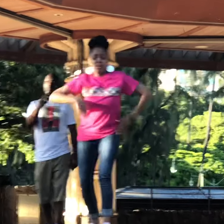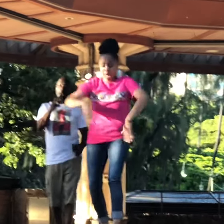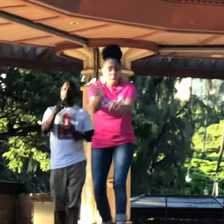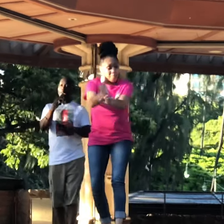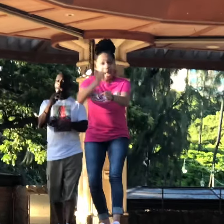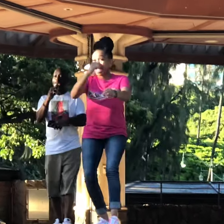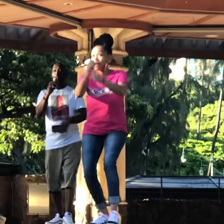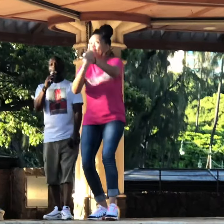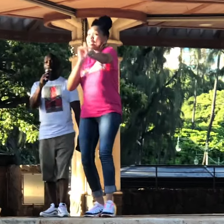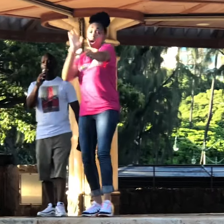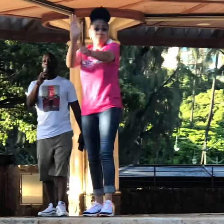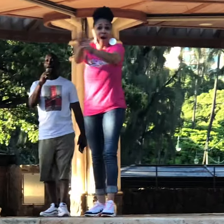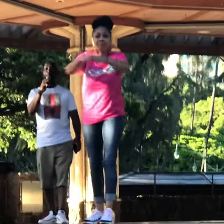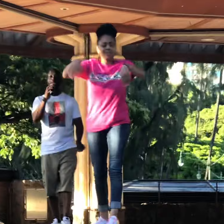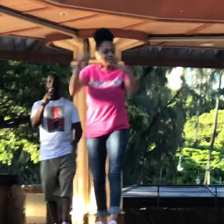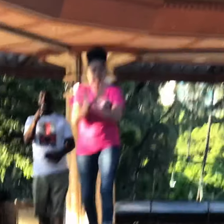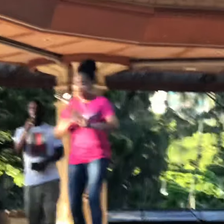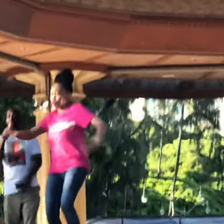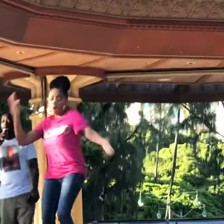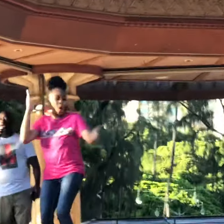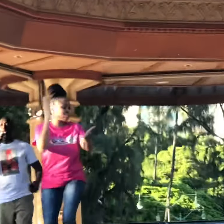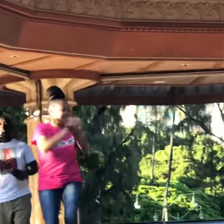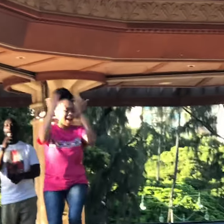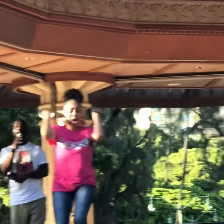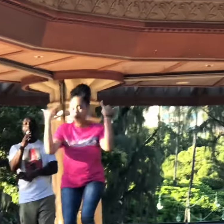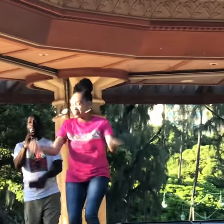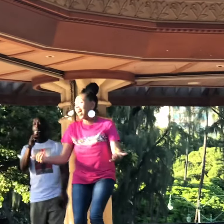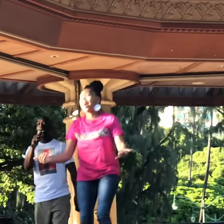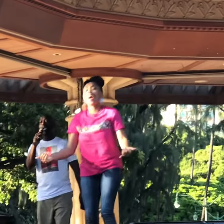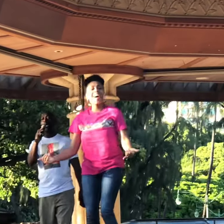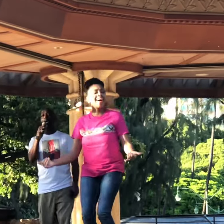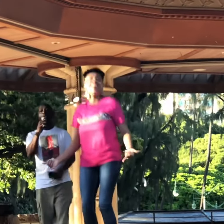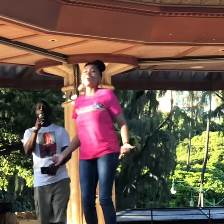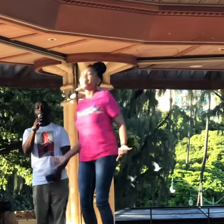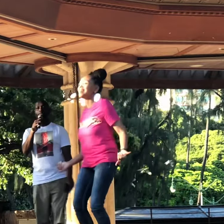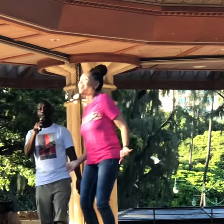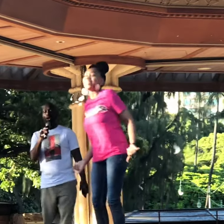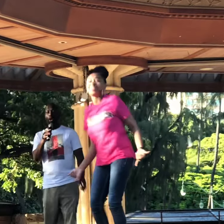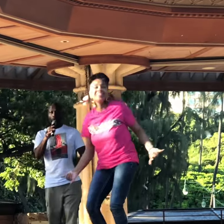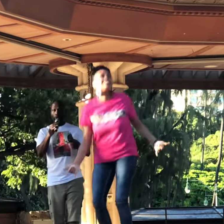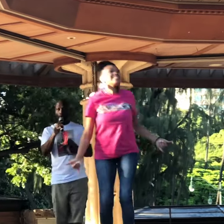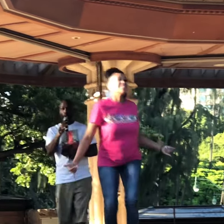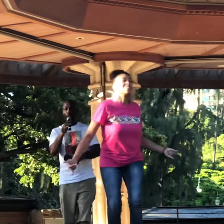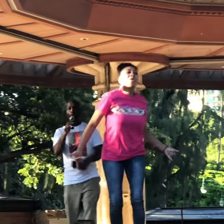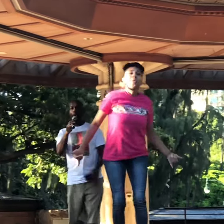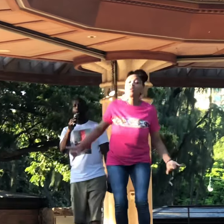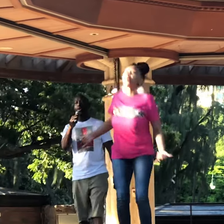God, make me a promise and it won't stop now.